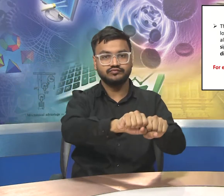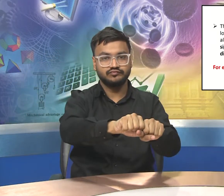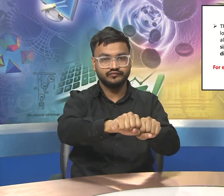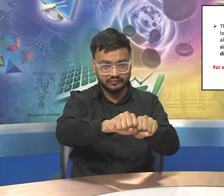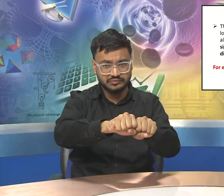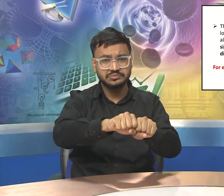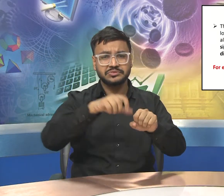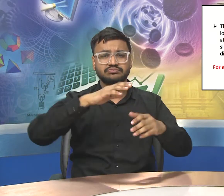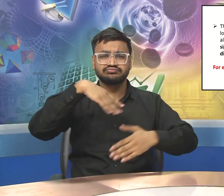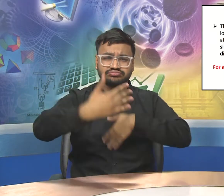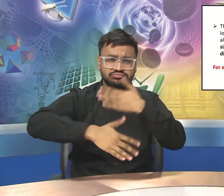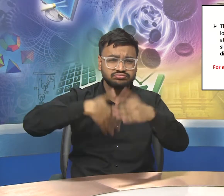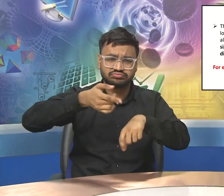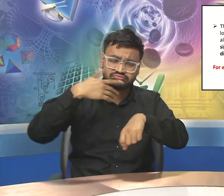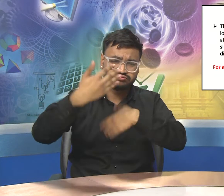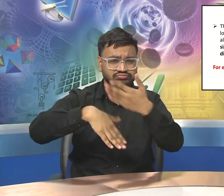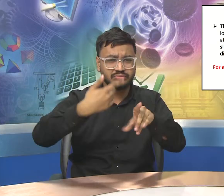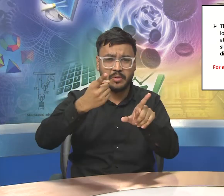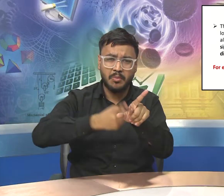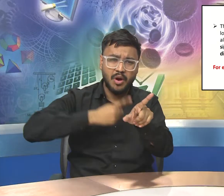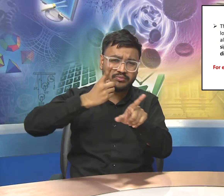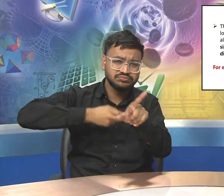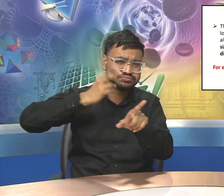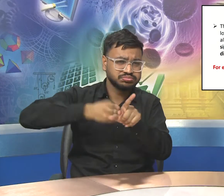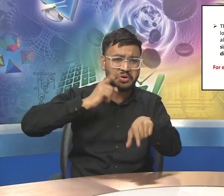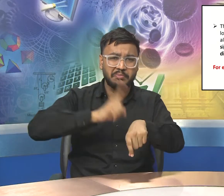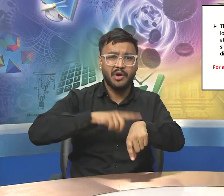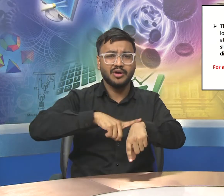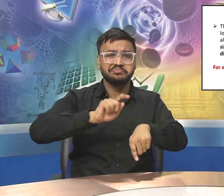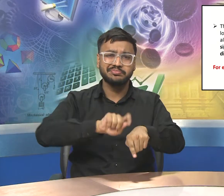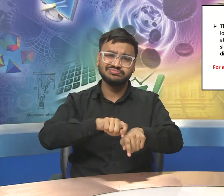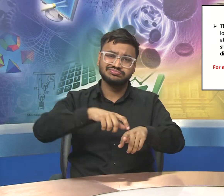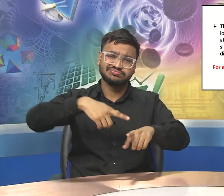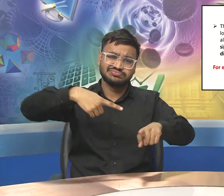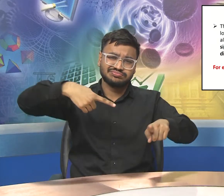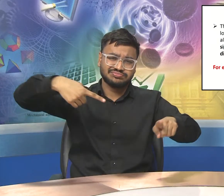there were influences in sign alphabets.